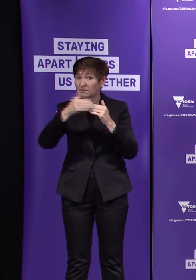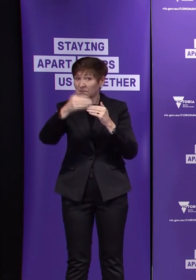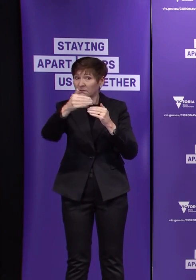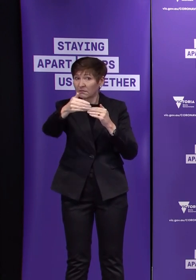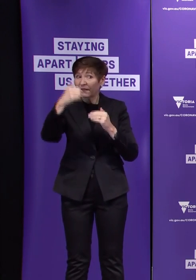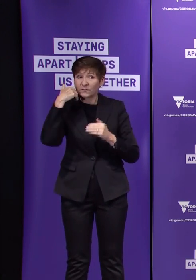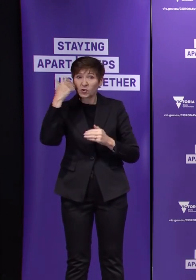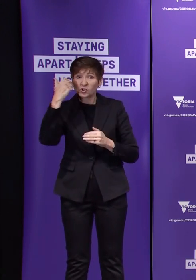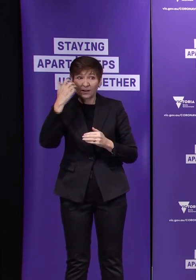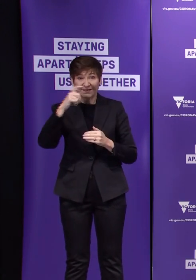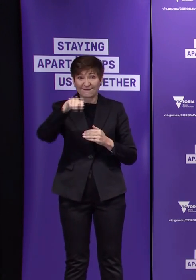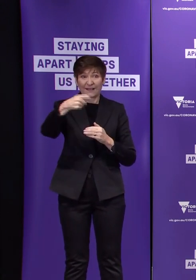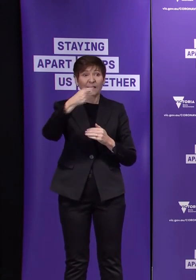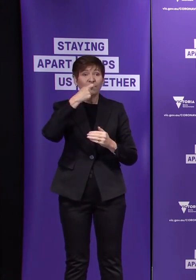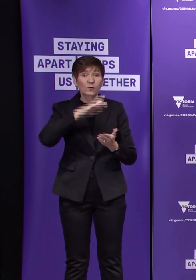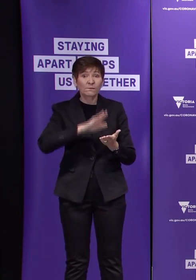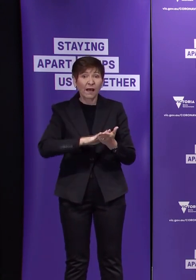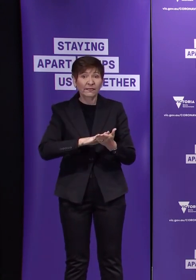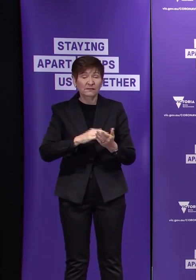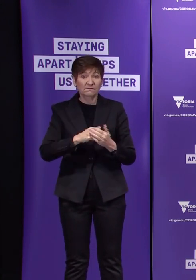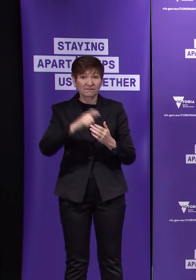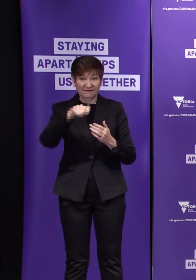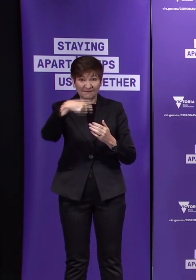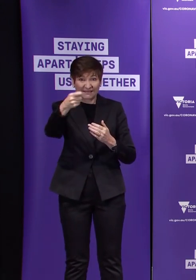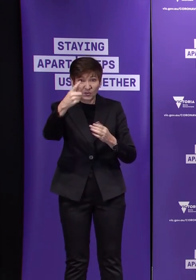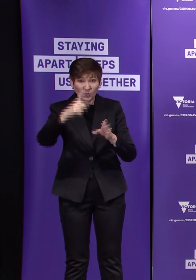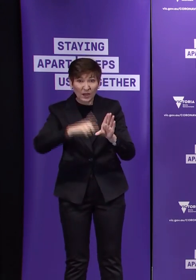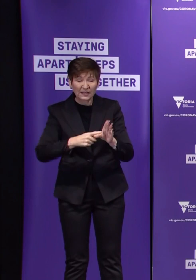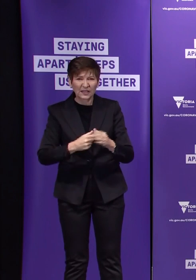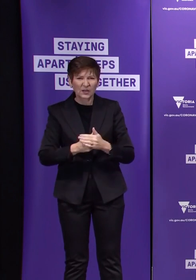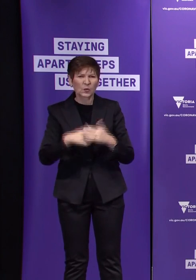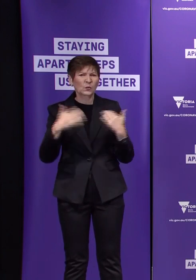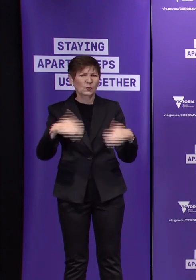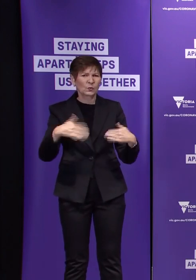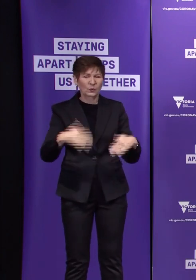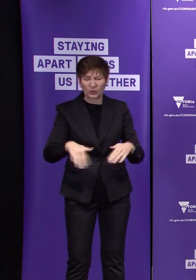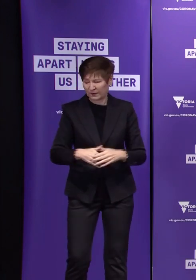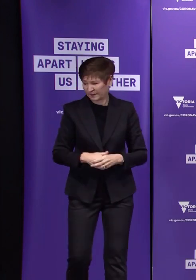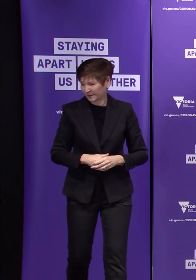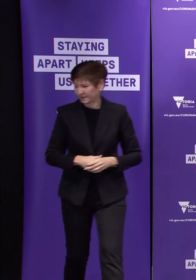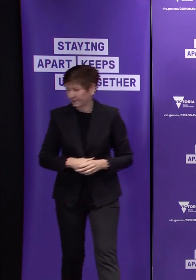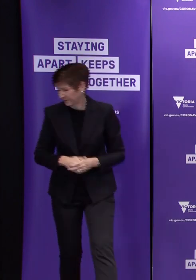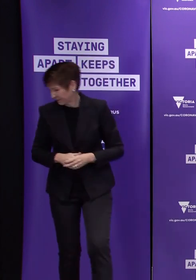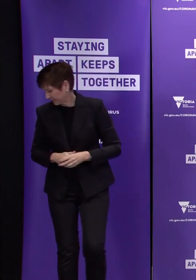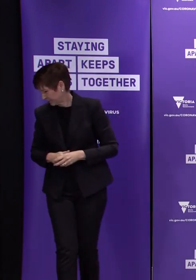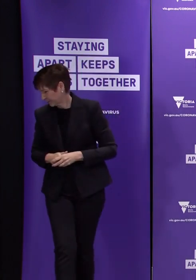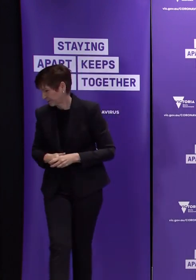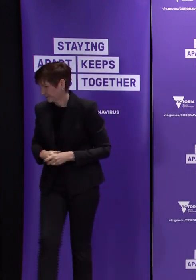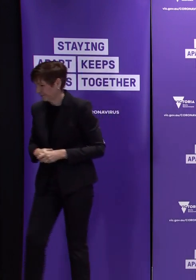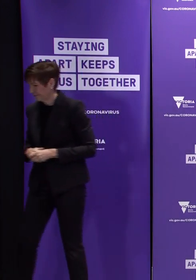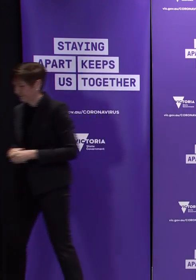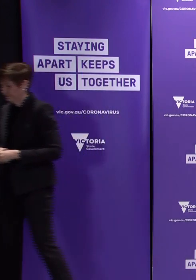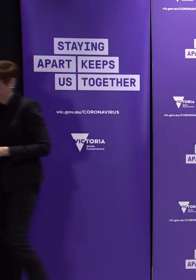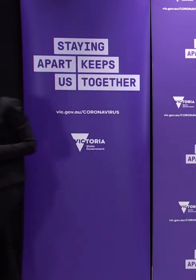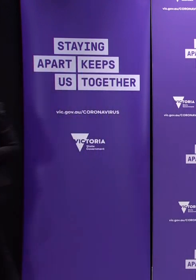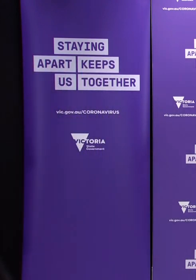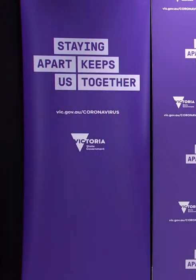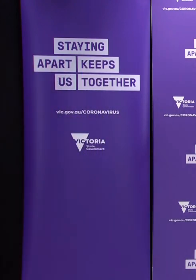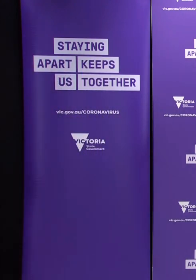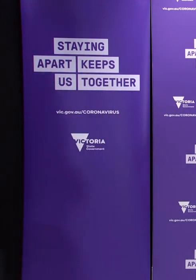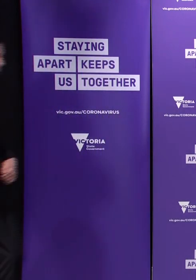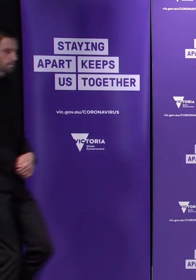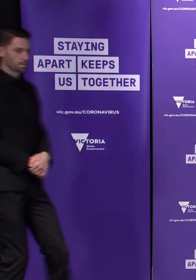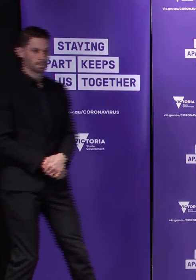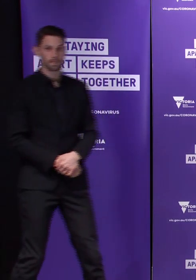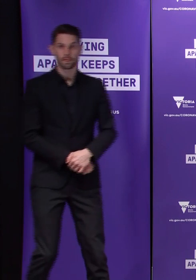getting Victoria back on its feet. Speaking of long hauls, you've stood up here for close to 50 days straight without taking